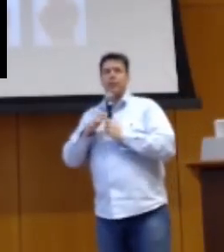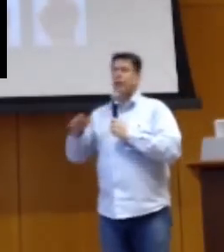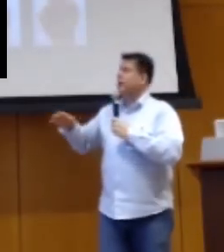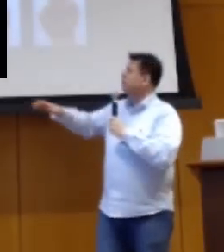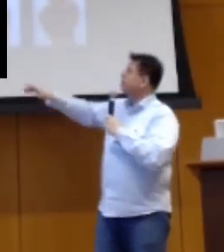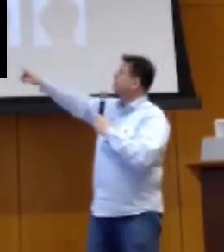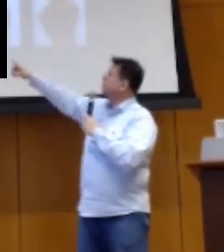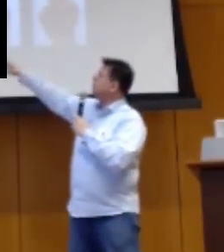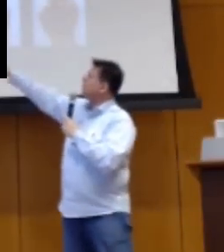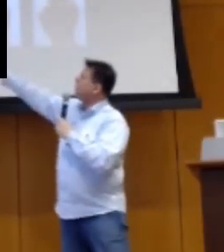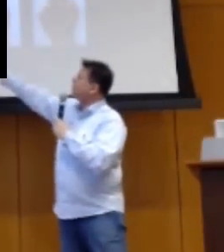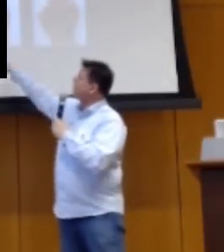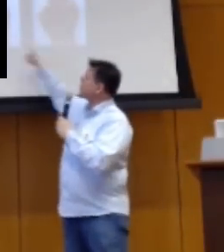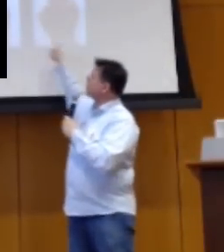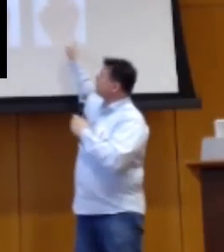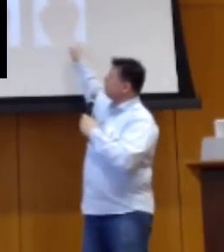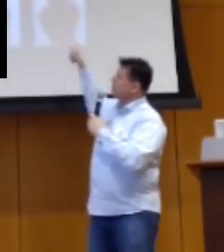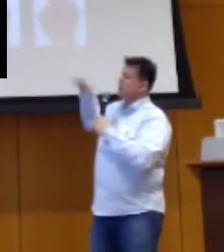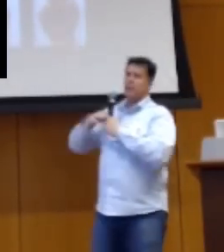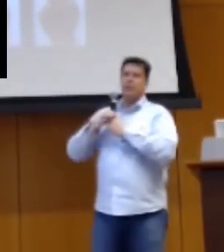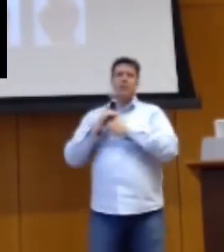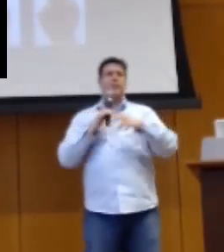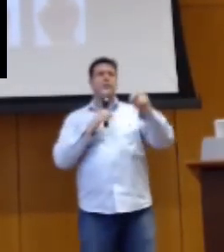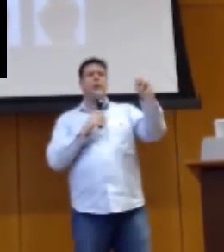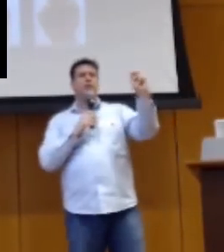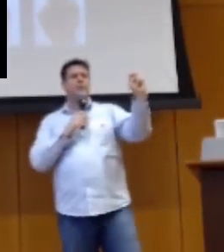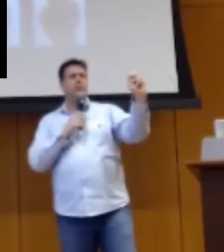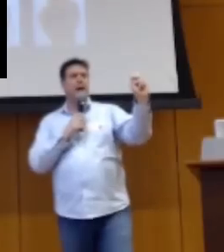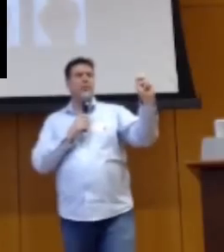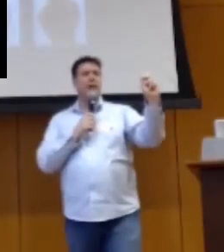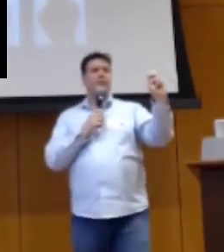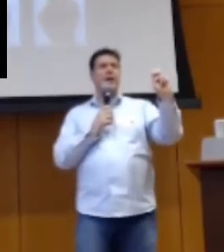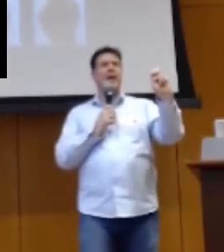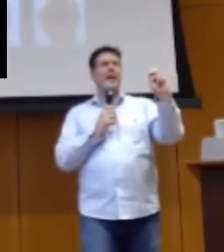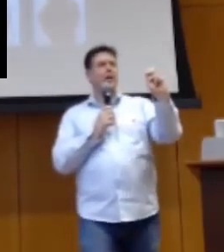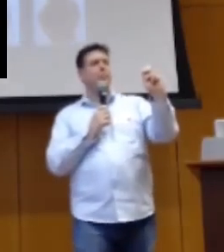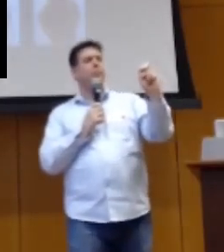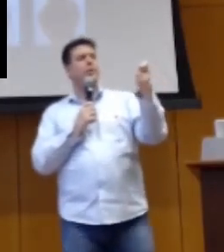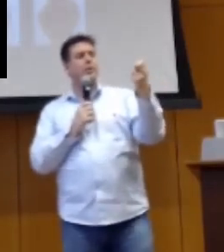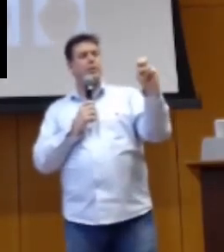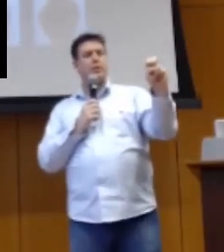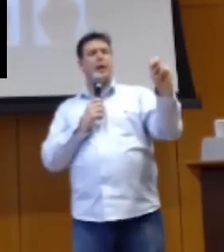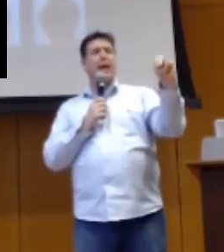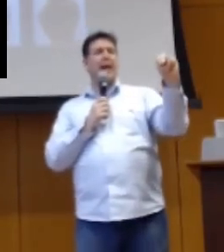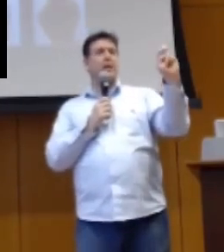that are very unusual. This is the one that's supposed to happen after an M.